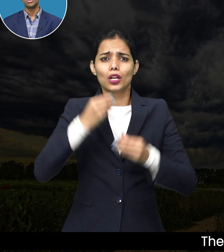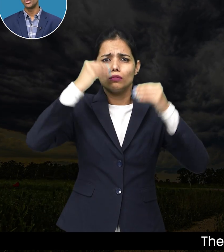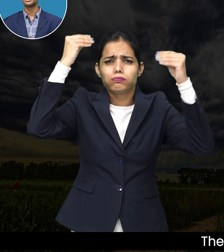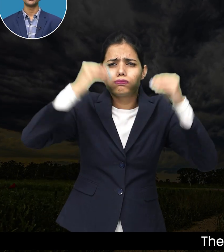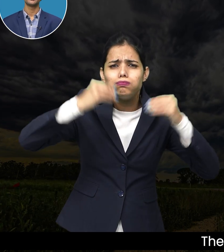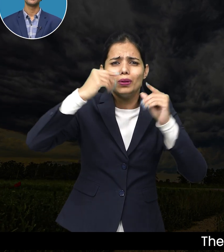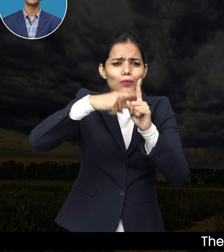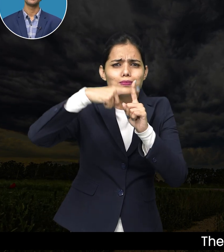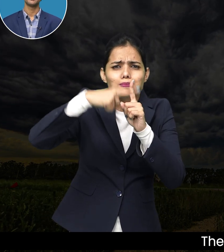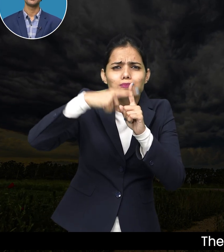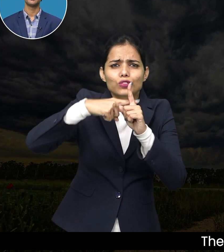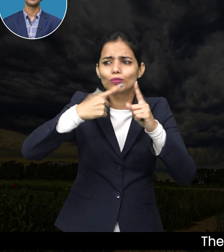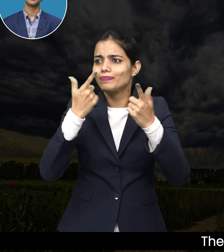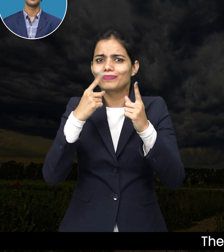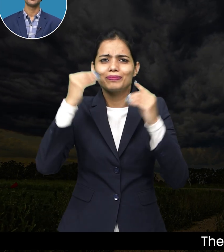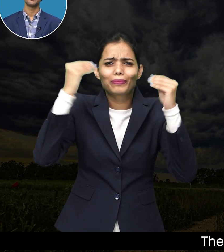thermometer,